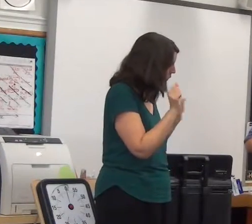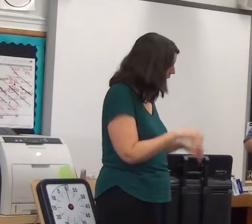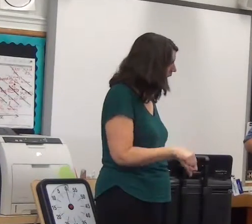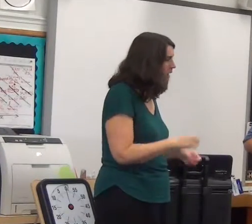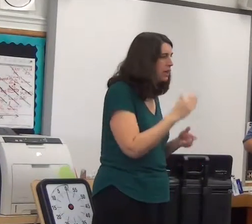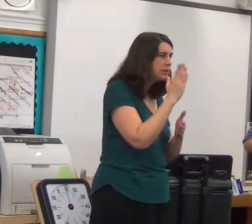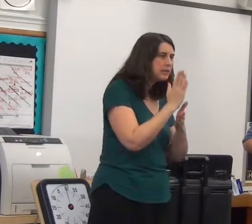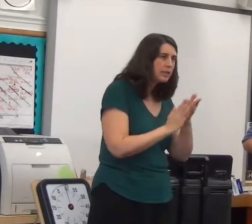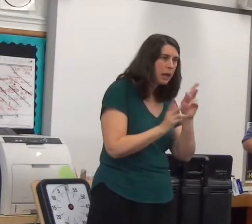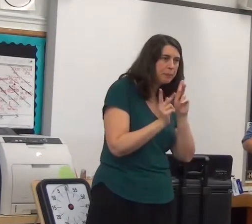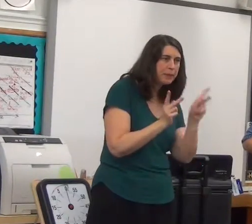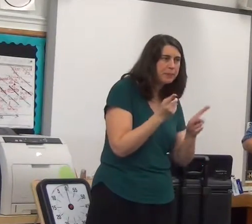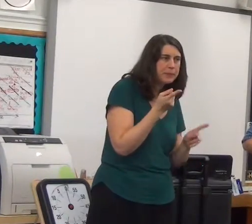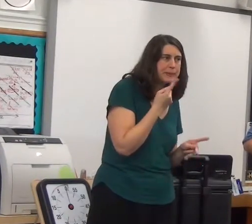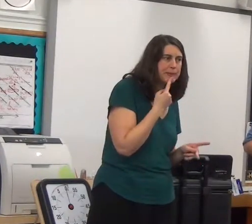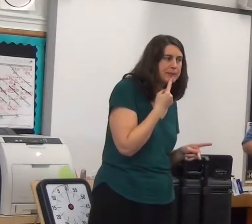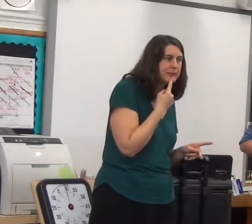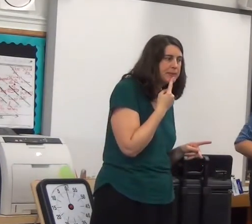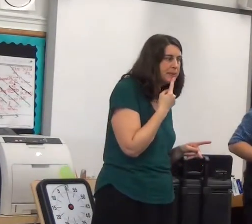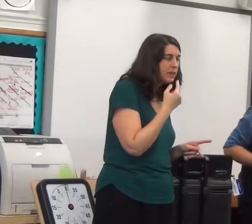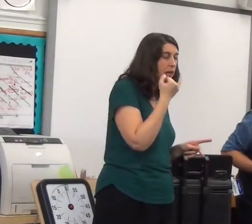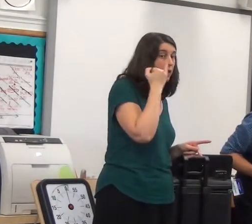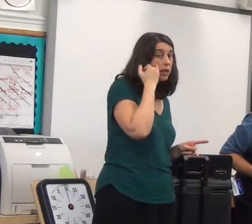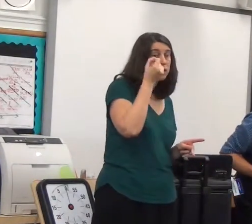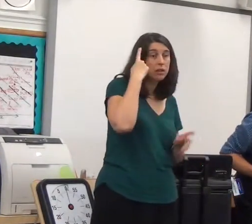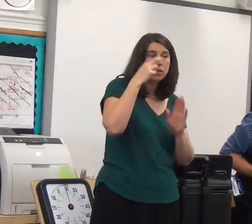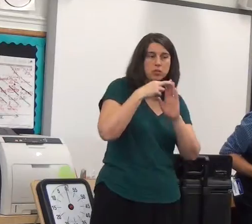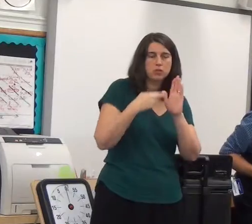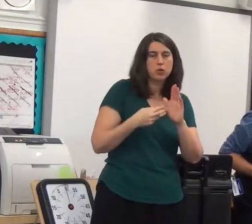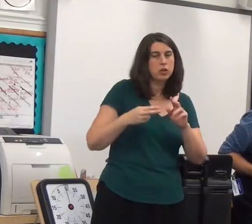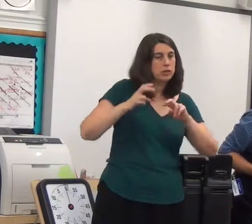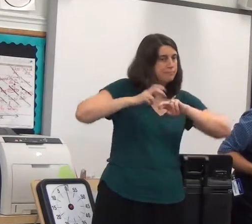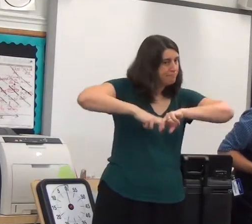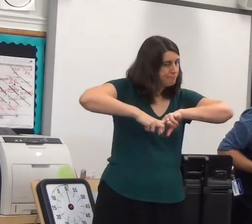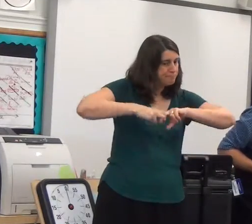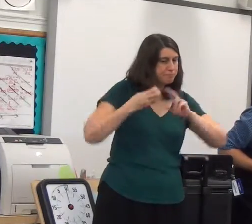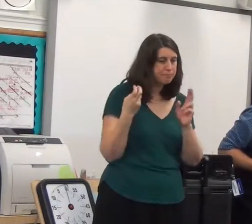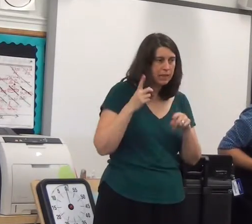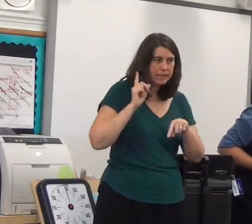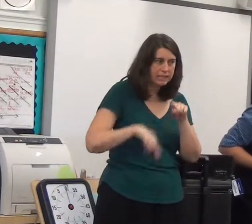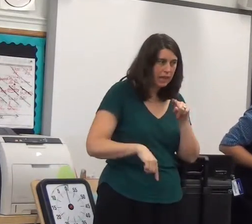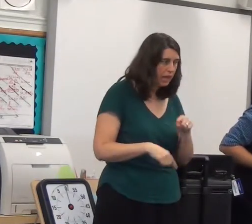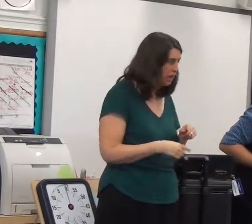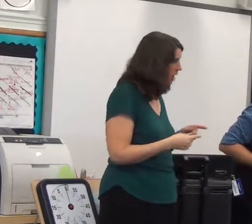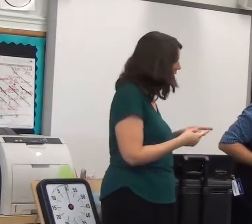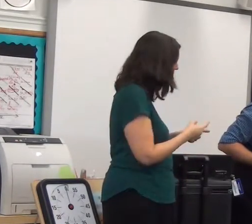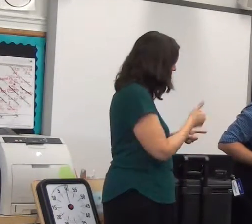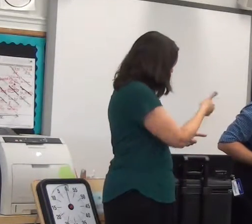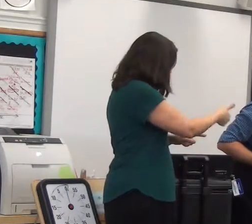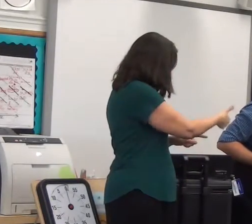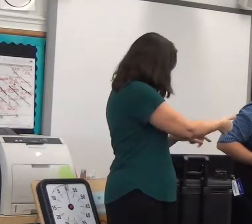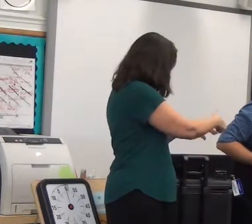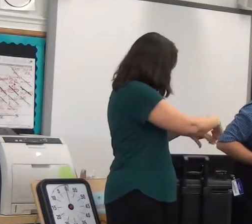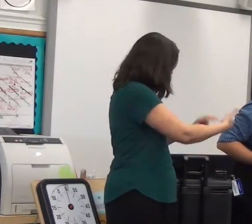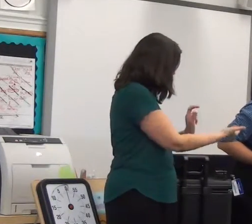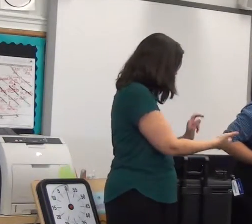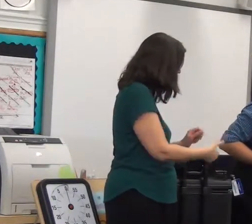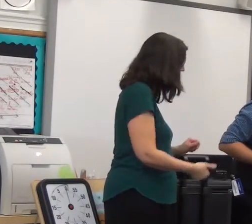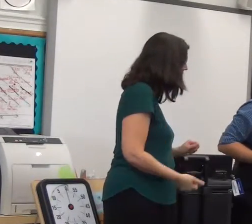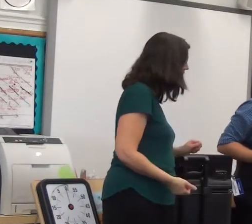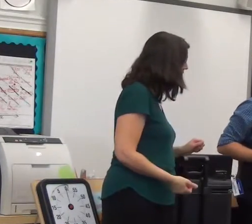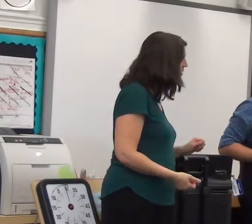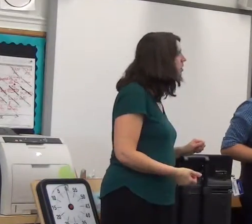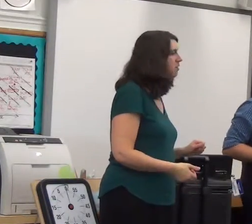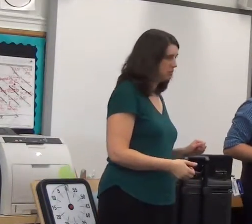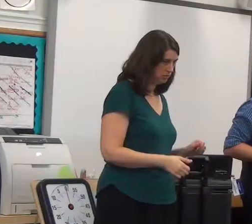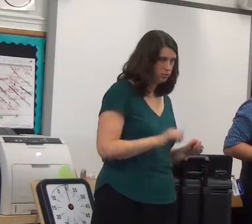people might say, if the rule is that I can't untie it, well, I could just have you do it for me, right? And